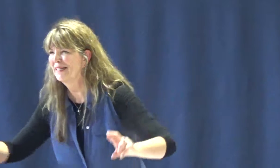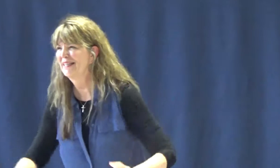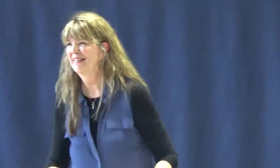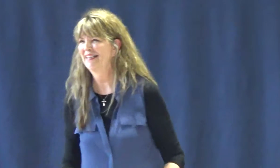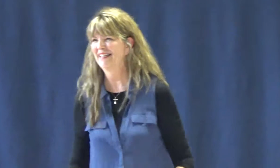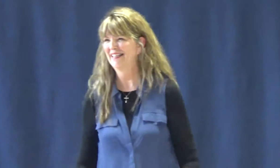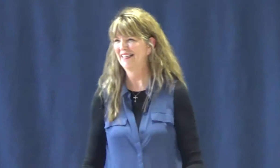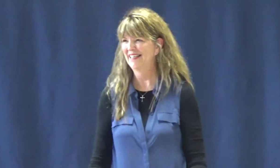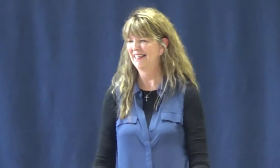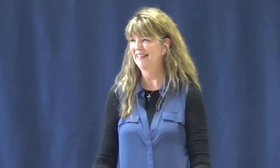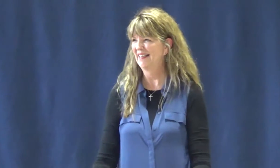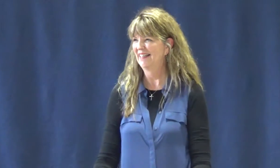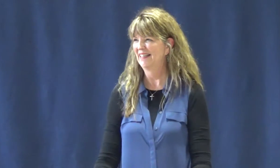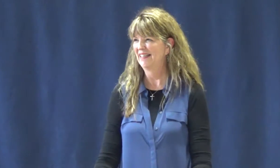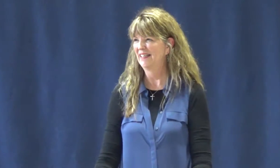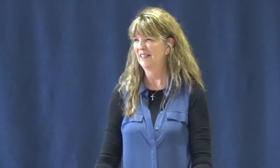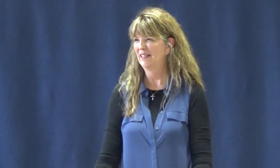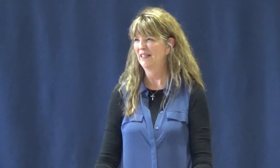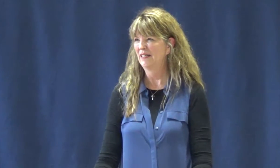know about redemption.